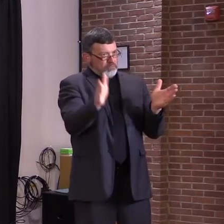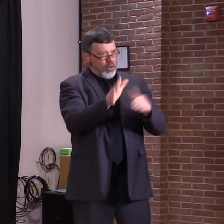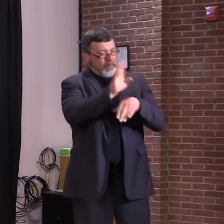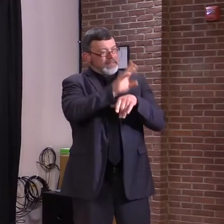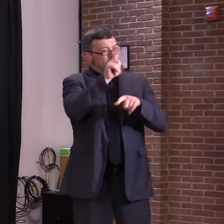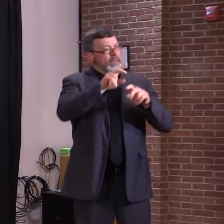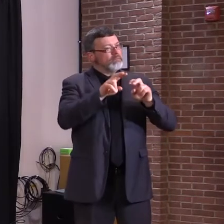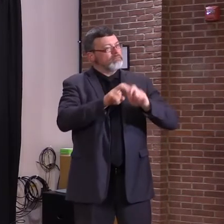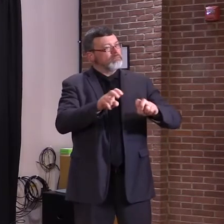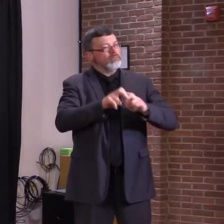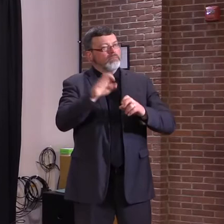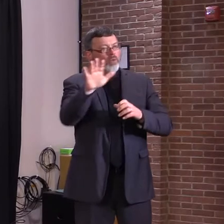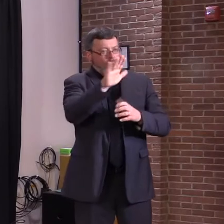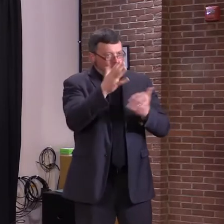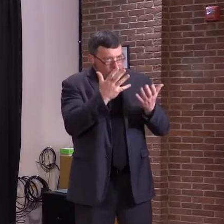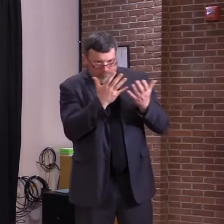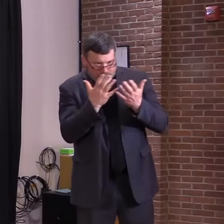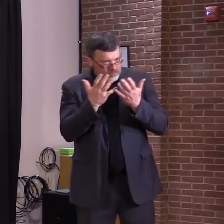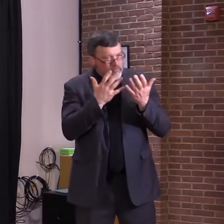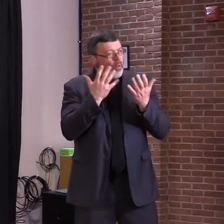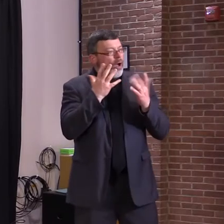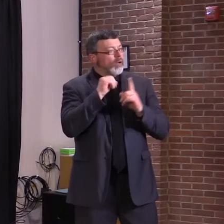so.